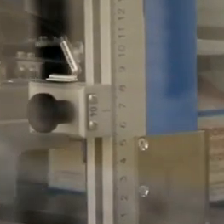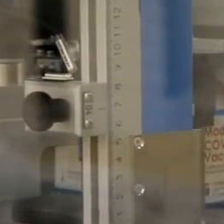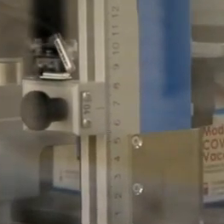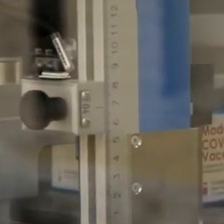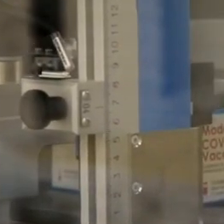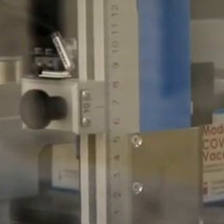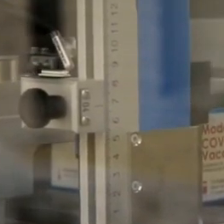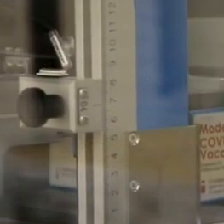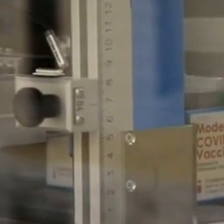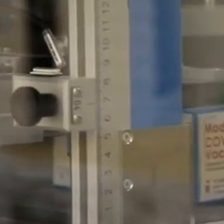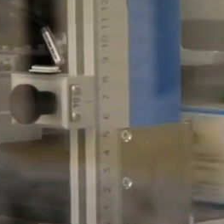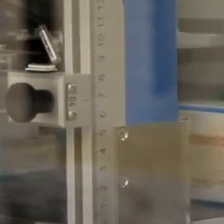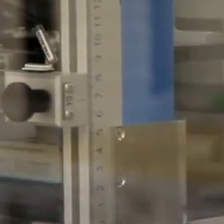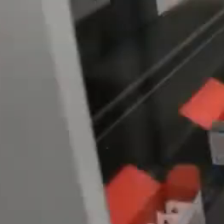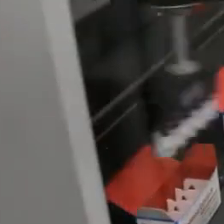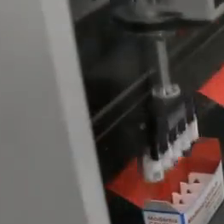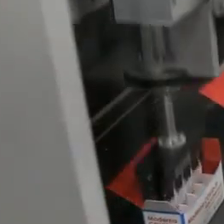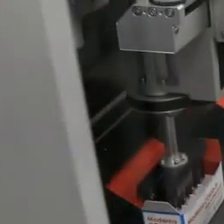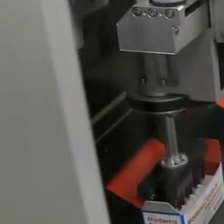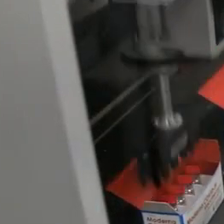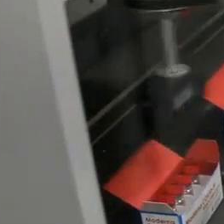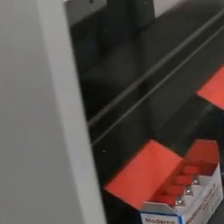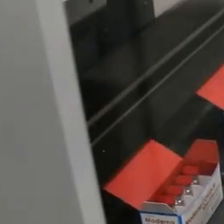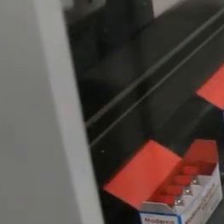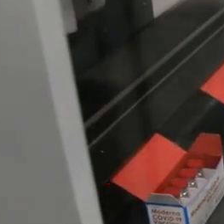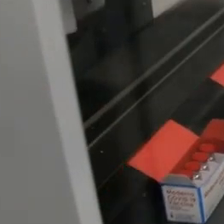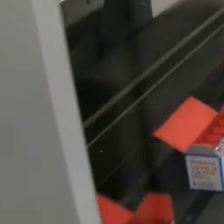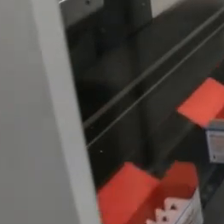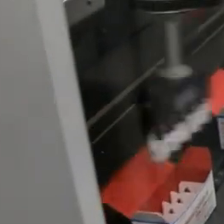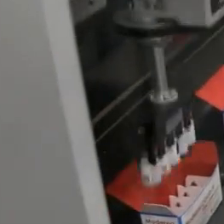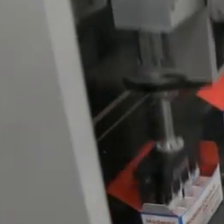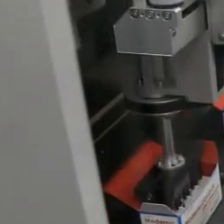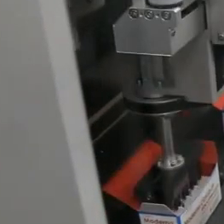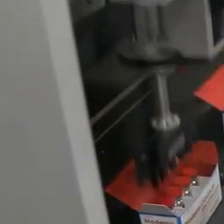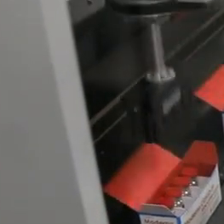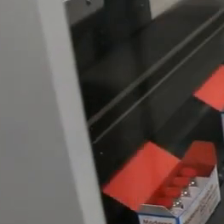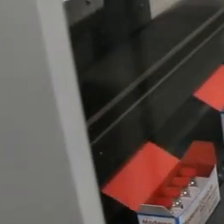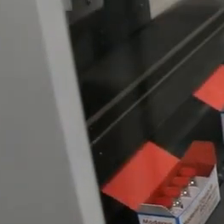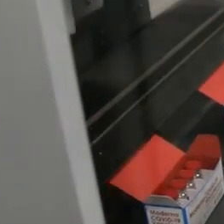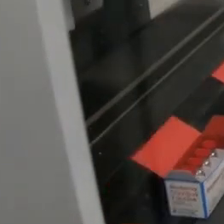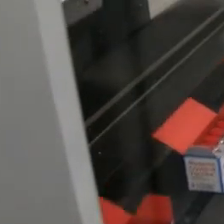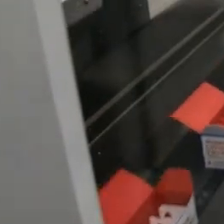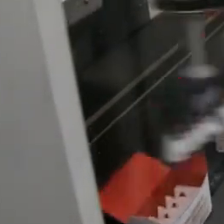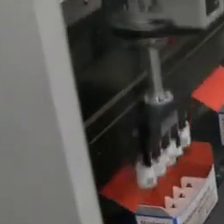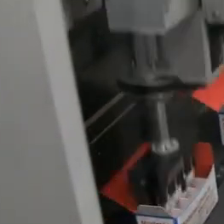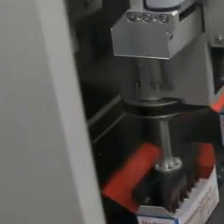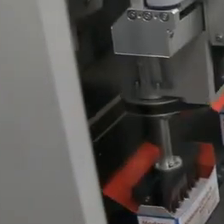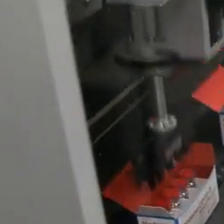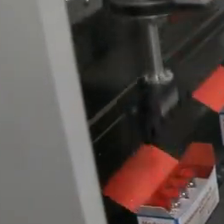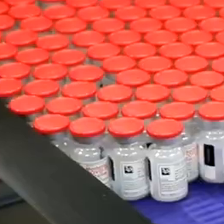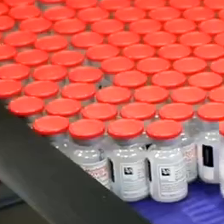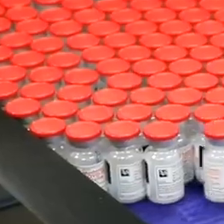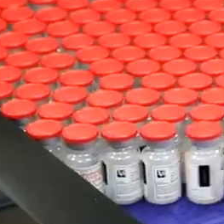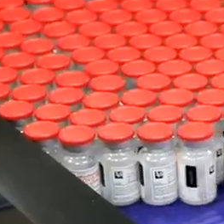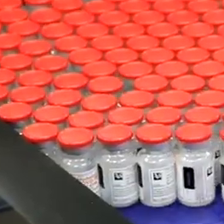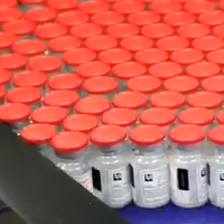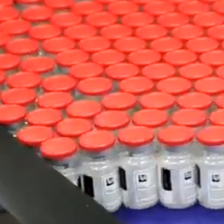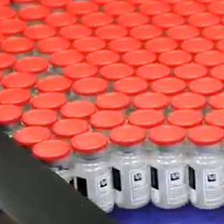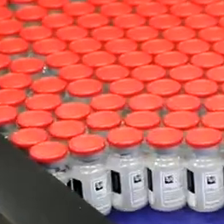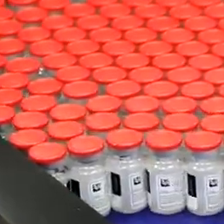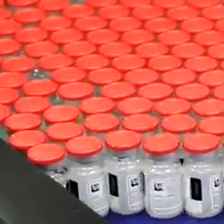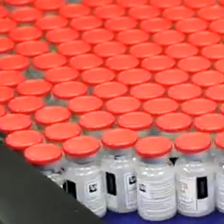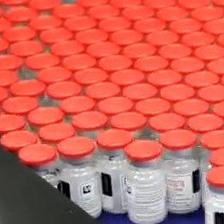they still have from last week. County Executive Johnny Olszewski says there are 7 clinics scheduled next week to make sure that frontline workers